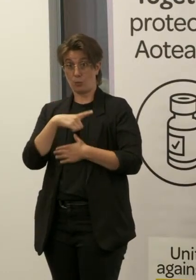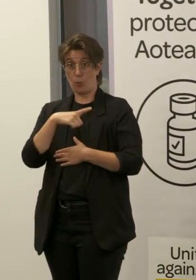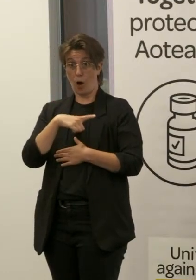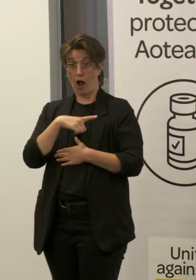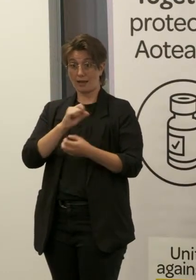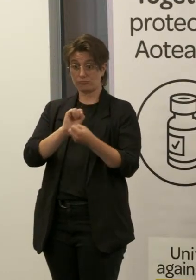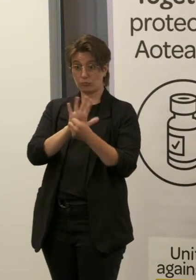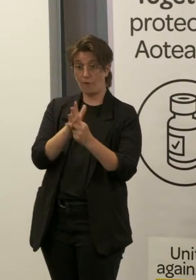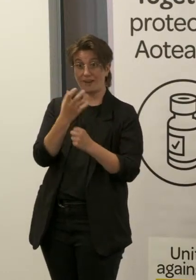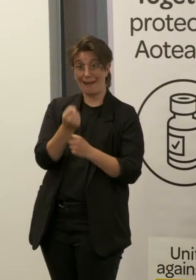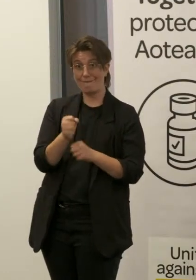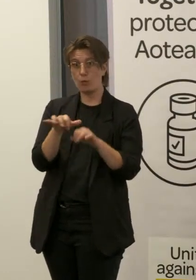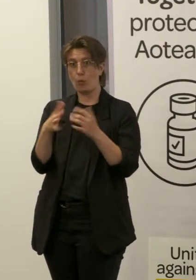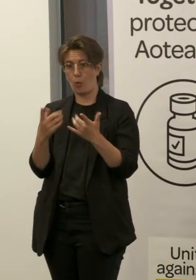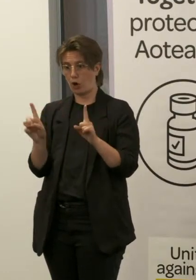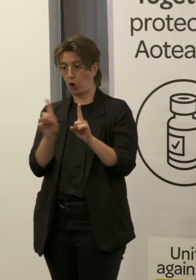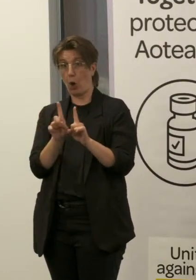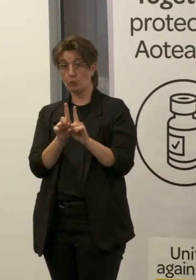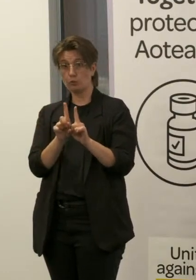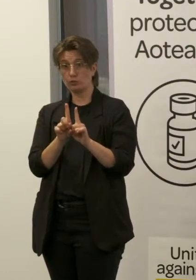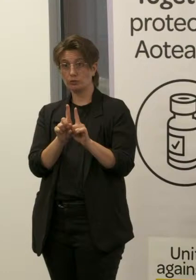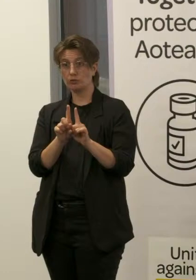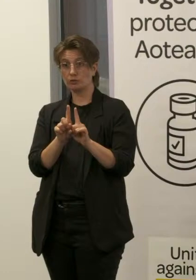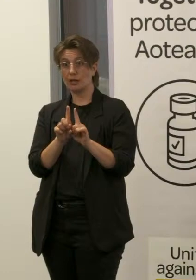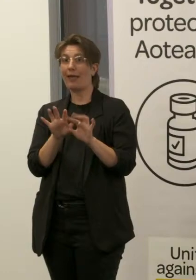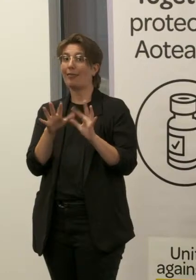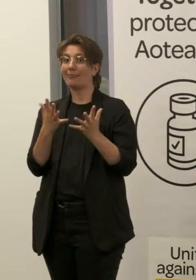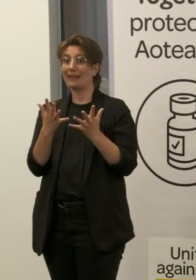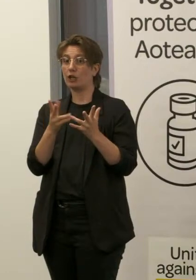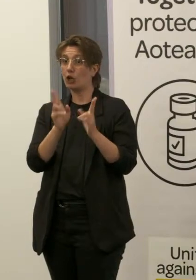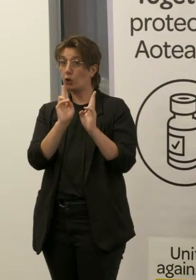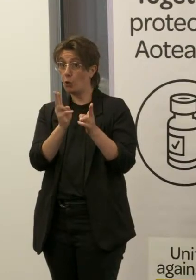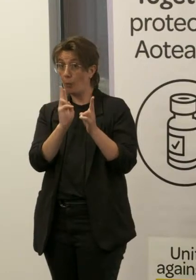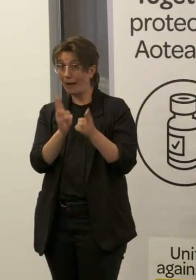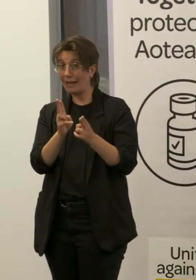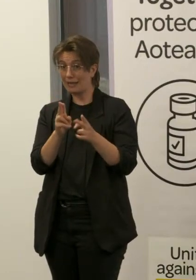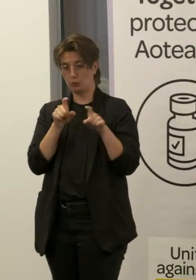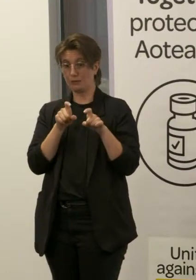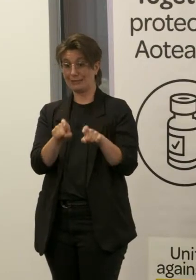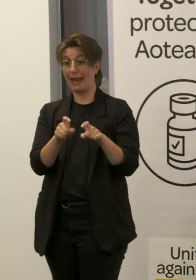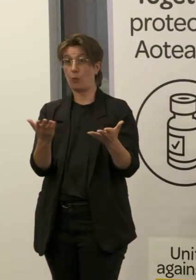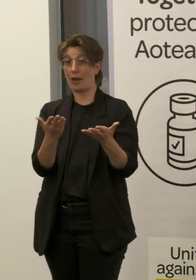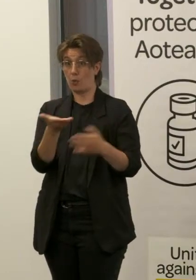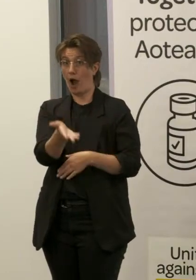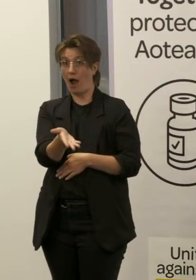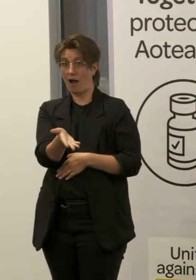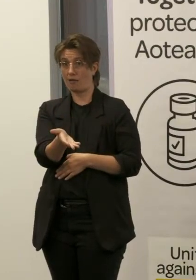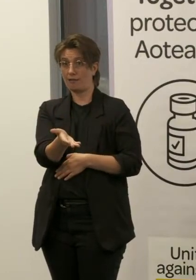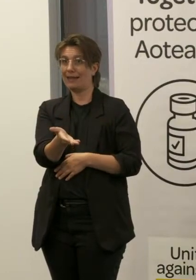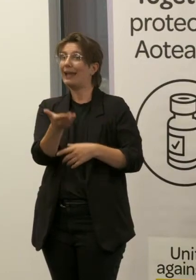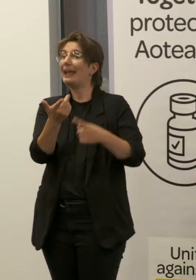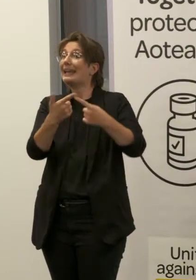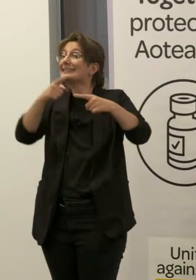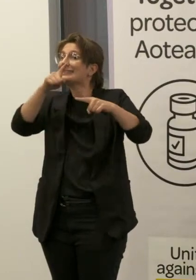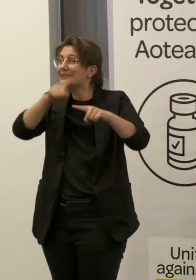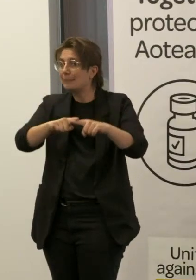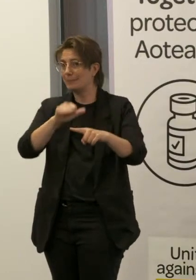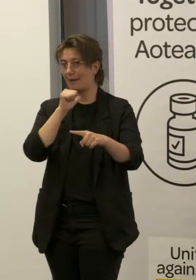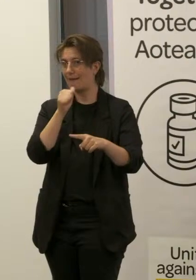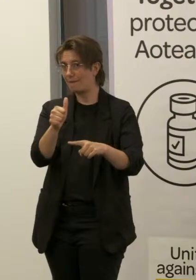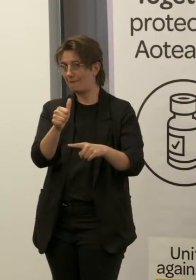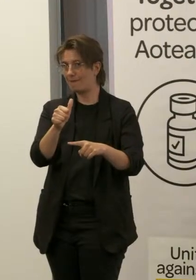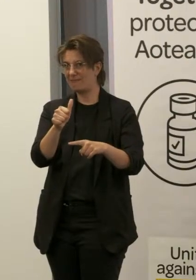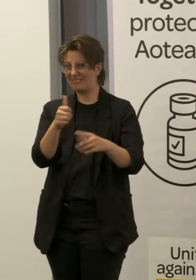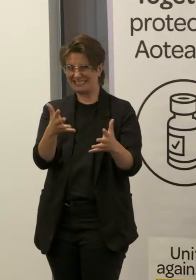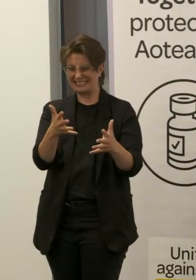of Omicron, generally you'll be isolating in situ where you are at the moment, unless there is a need to move you. That's difficult for